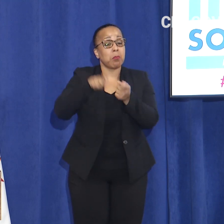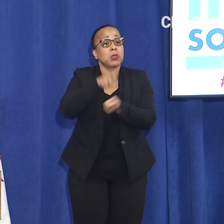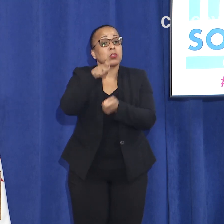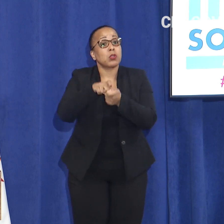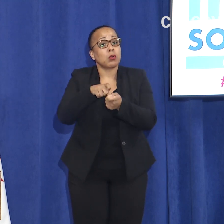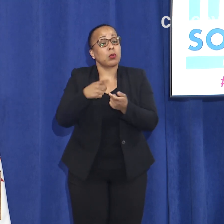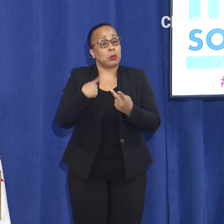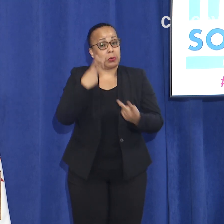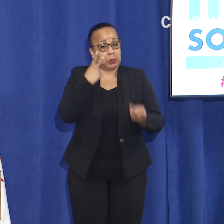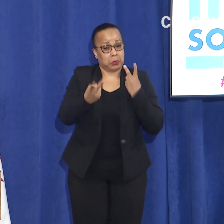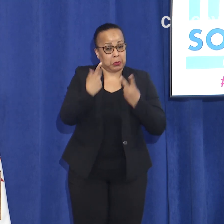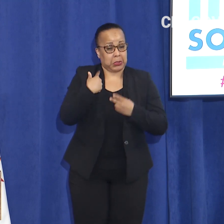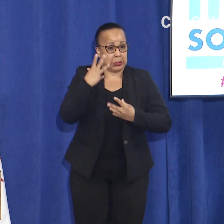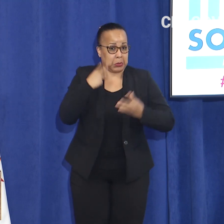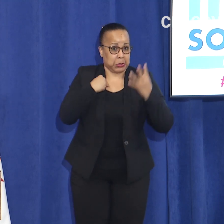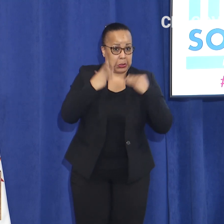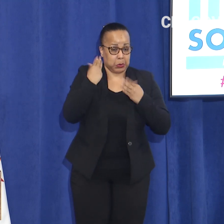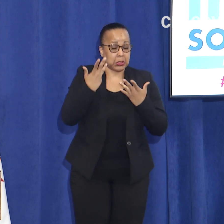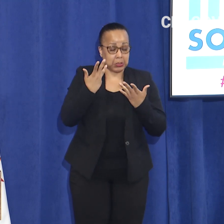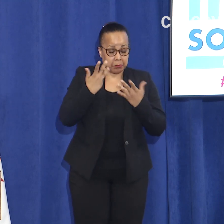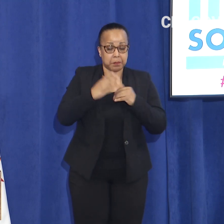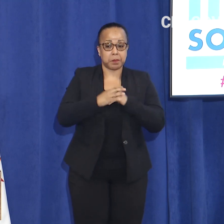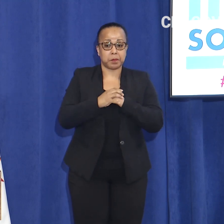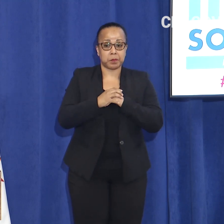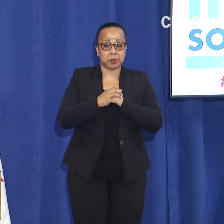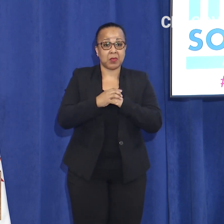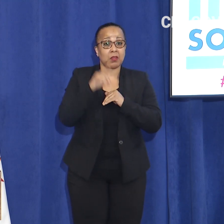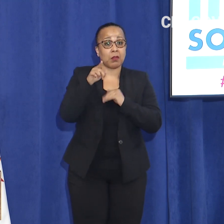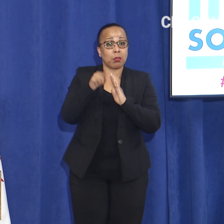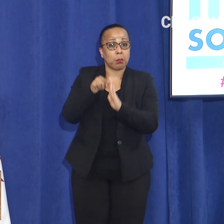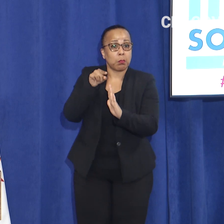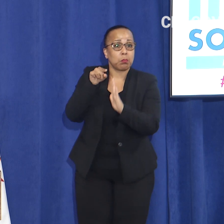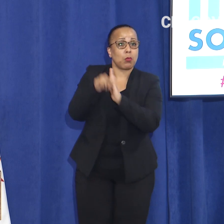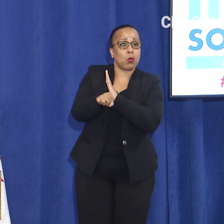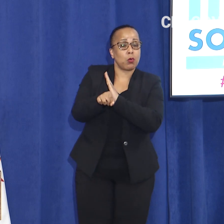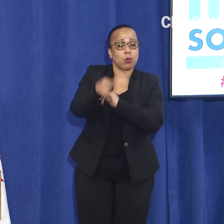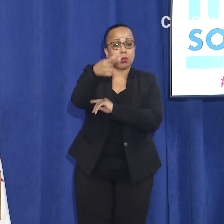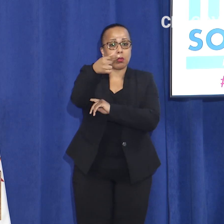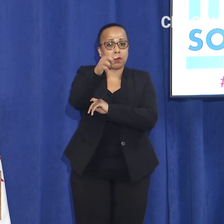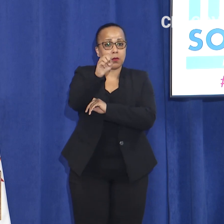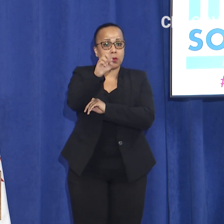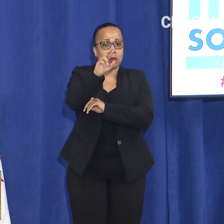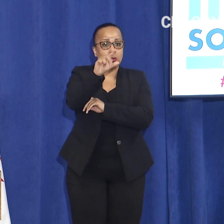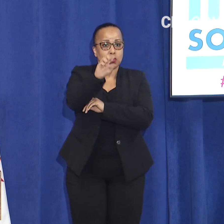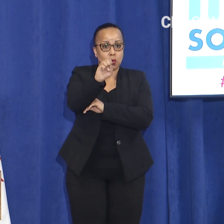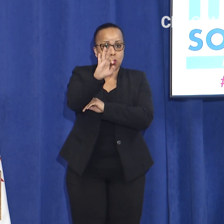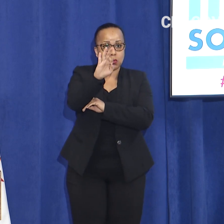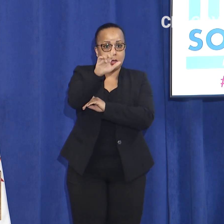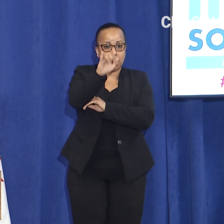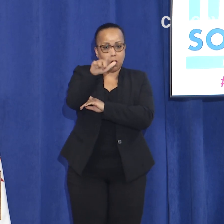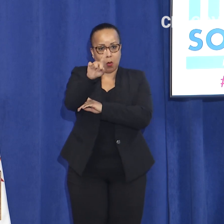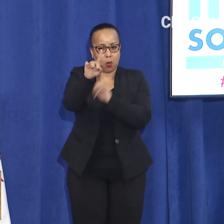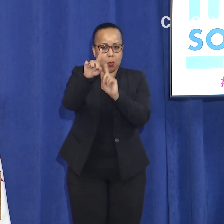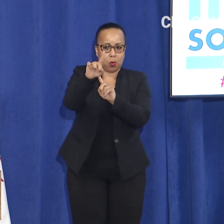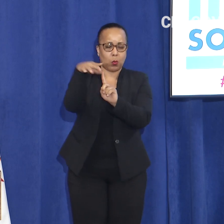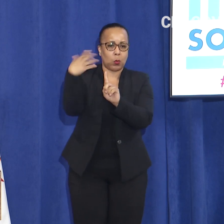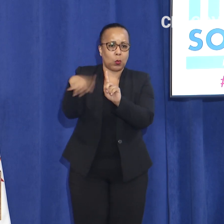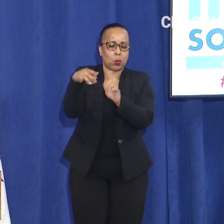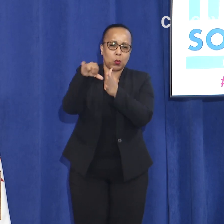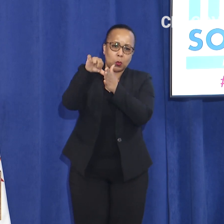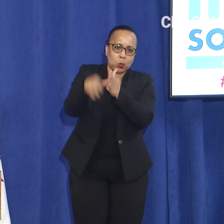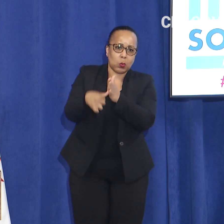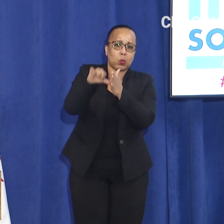what we've experienced in the wake of the murder of George Floyd really highlights